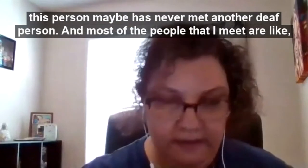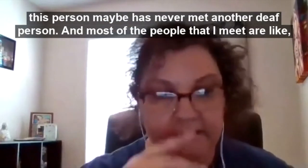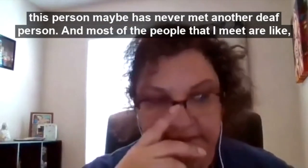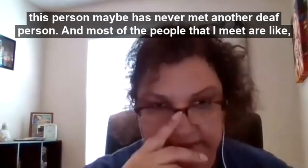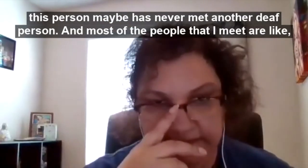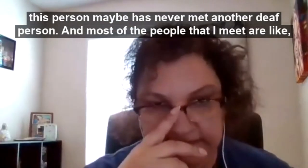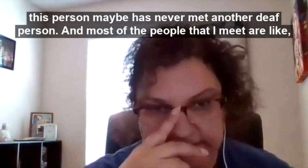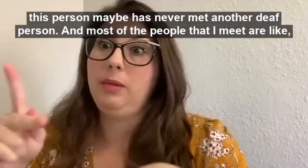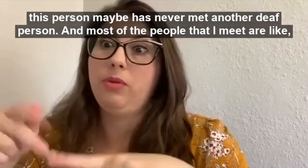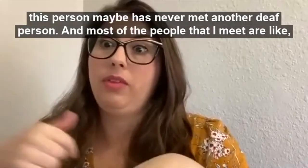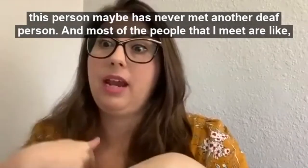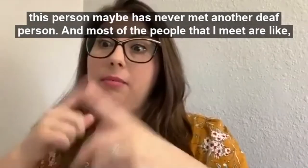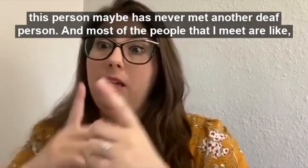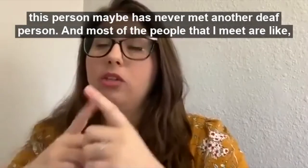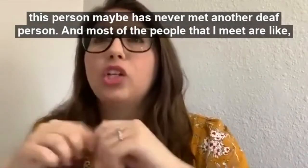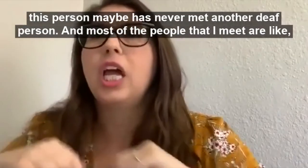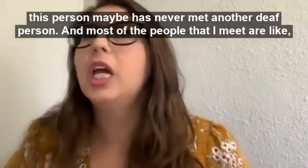and most of the people that I meet, but like,